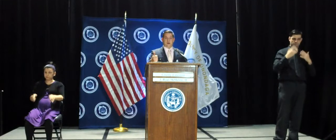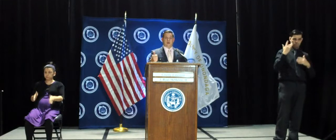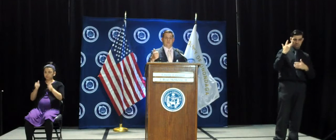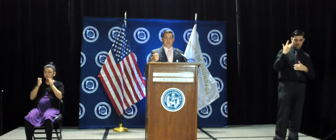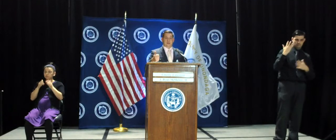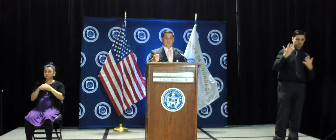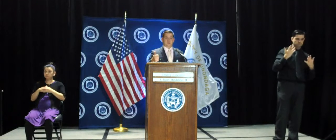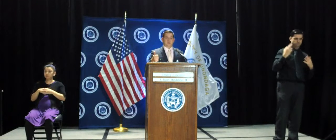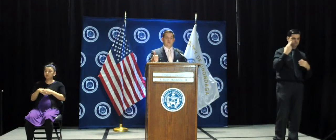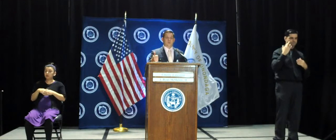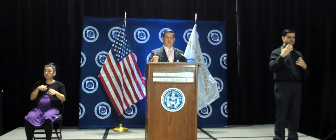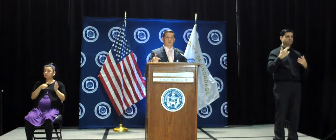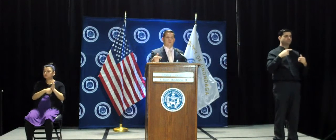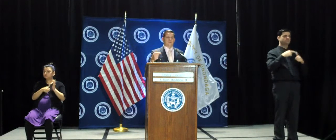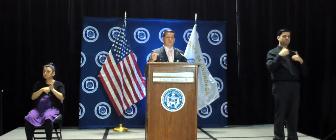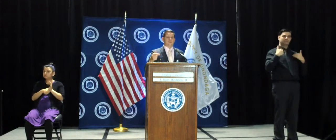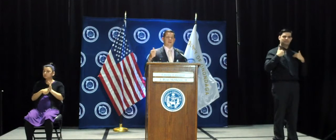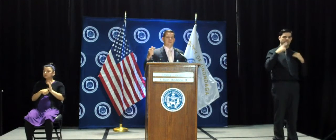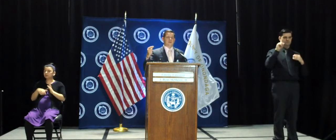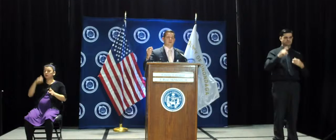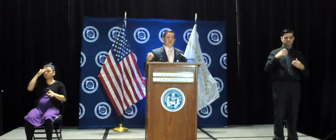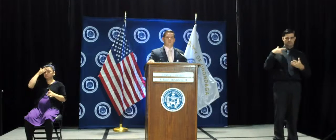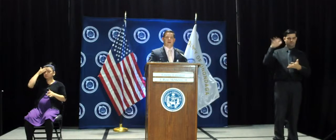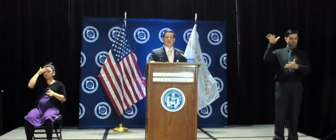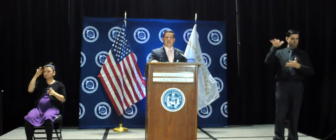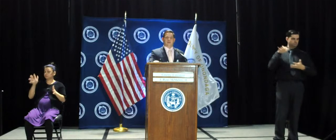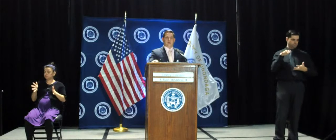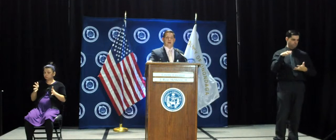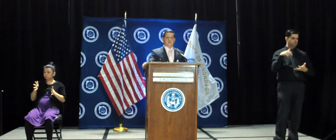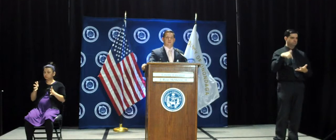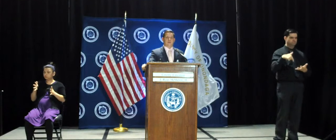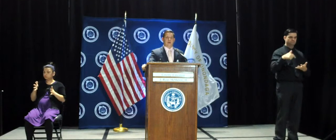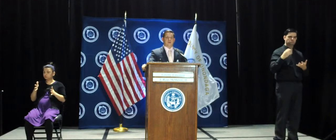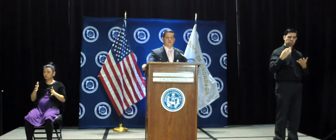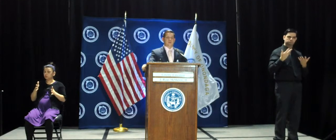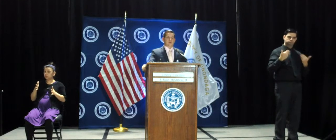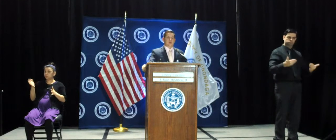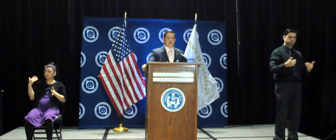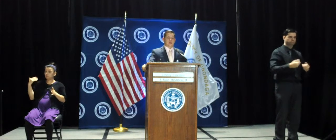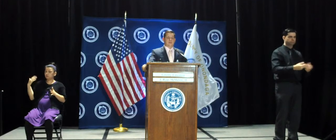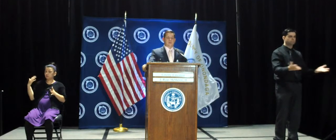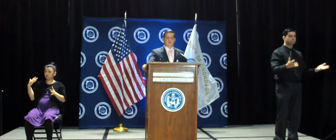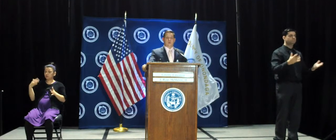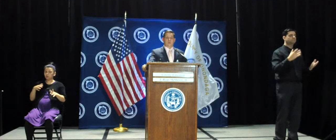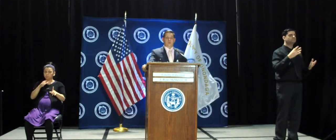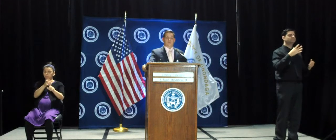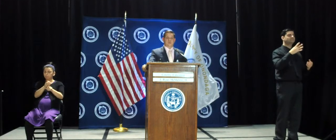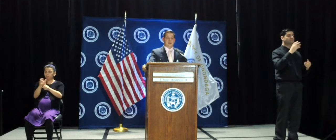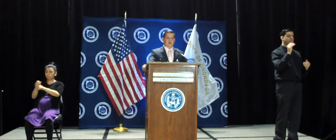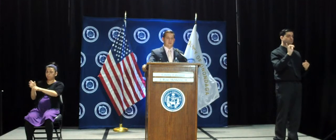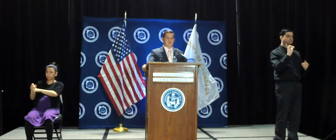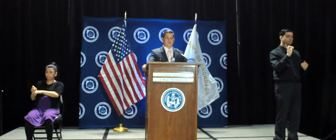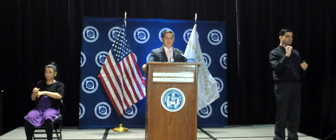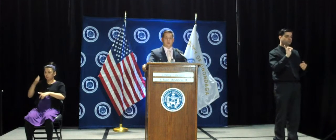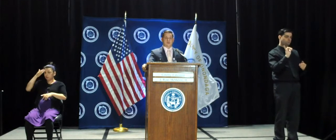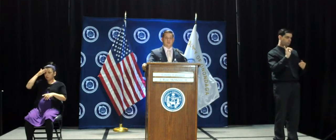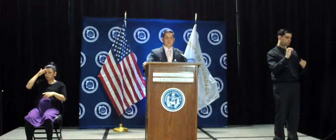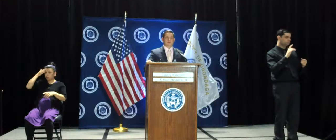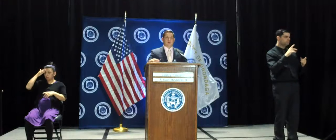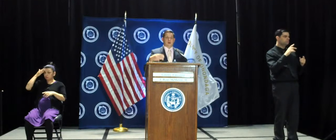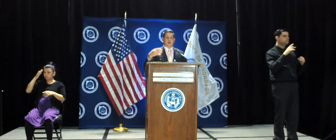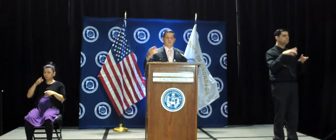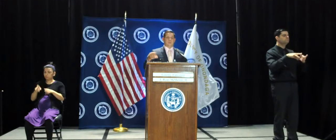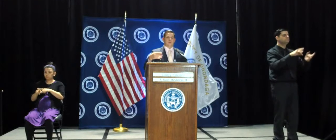tests. B, because we know we've had success finding hidden pockets of the virus. And C, we know people have anxiety. So it's a